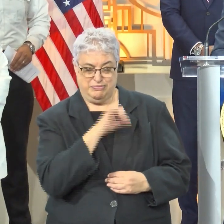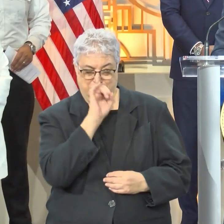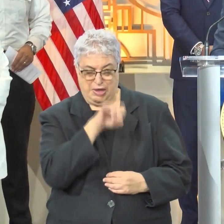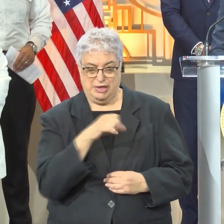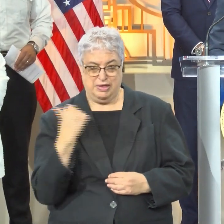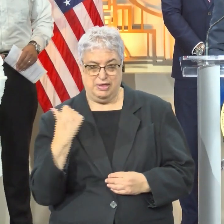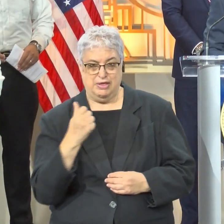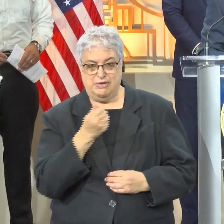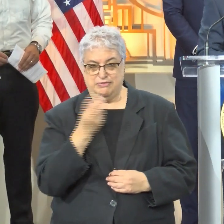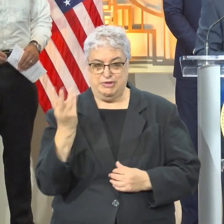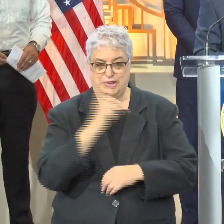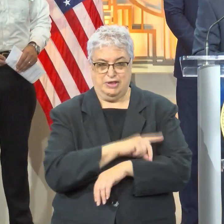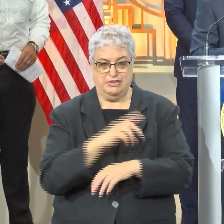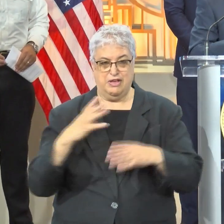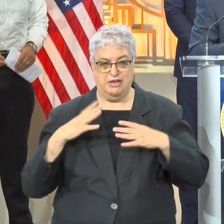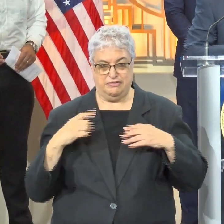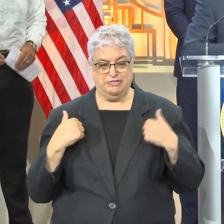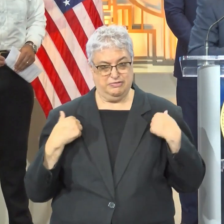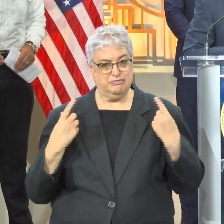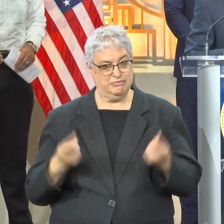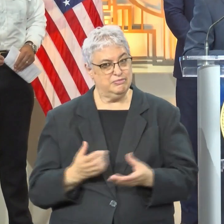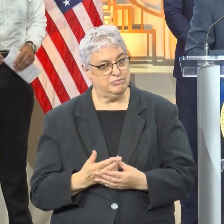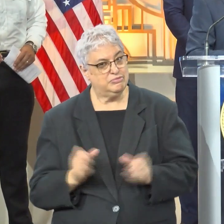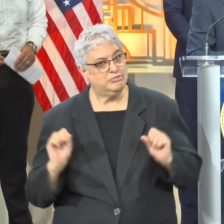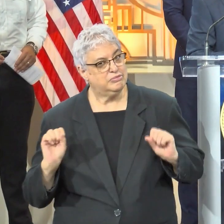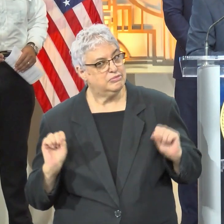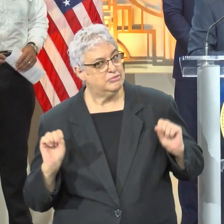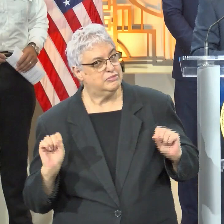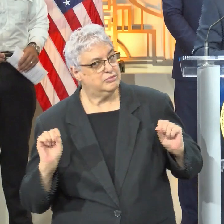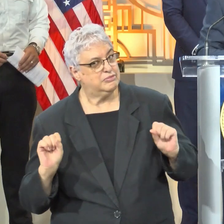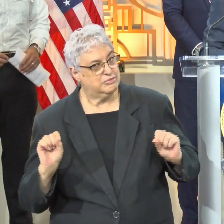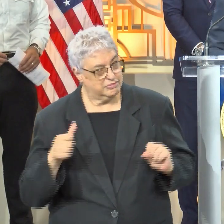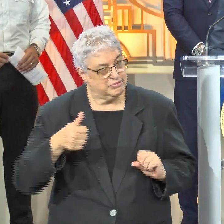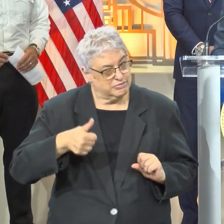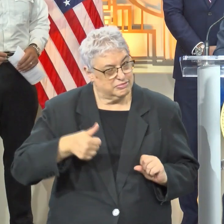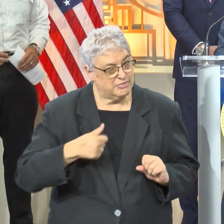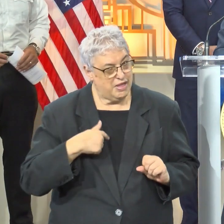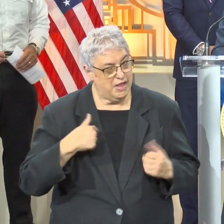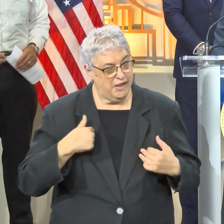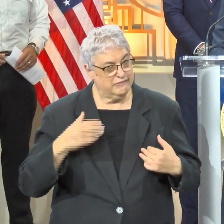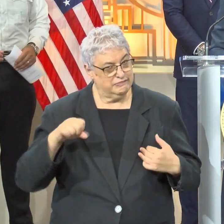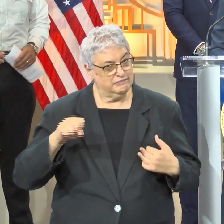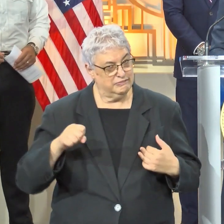On my few days off this week, I have been, exercising and stuff.